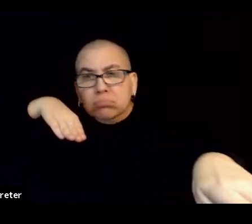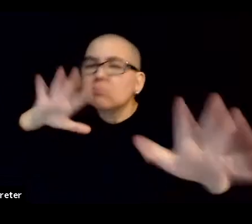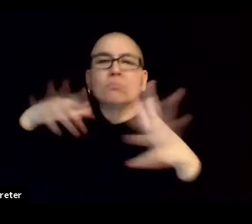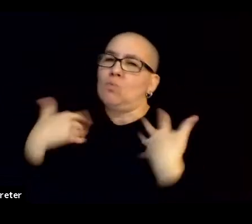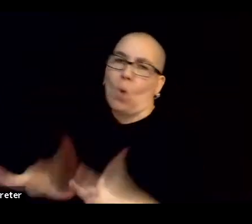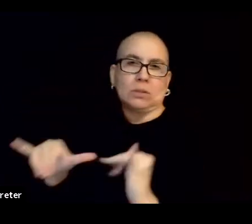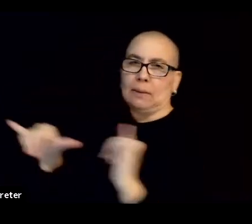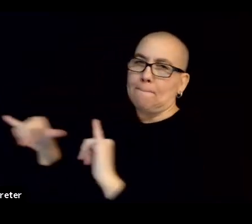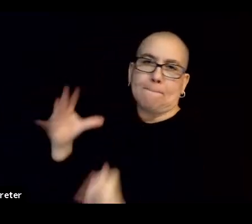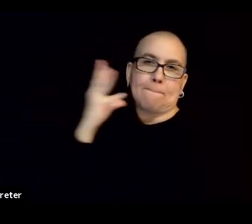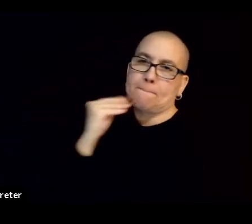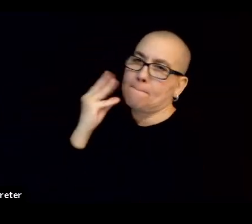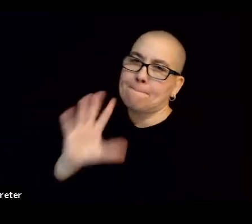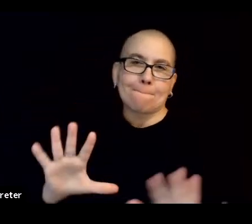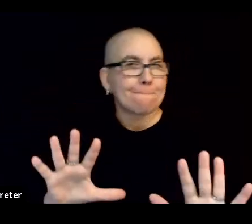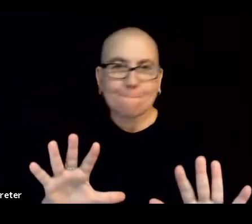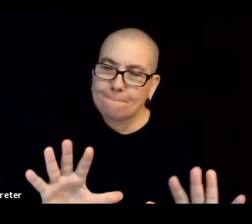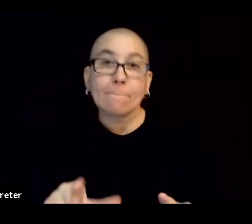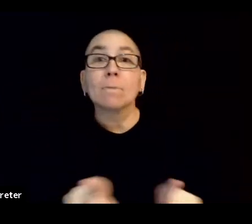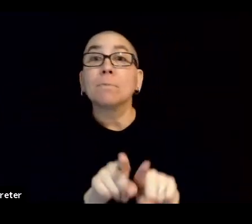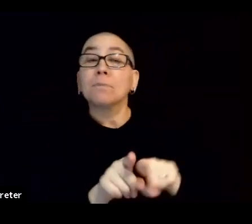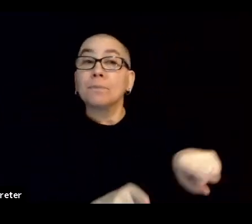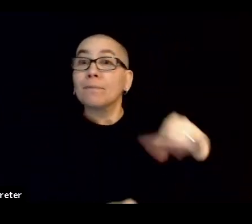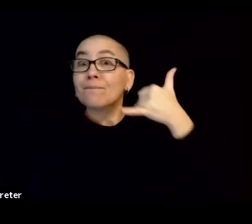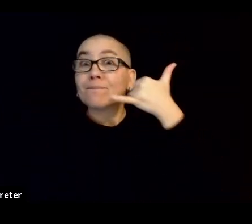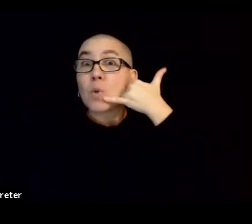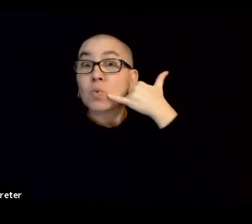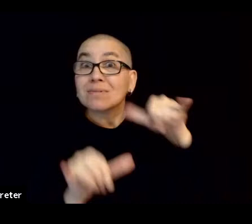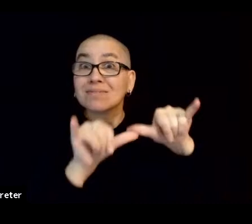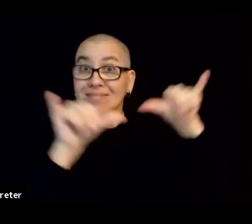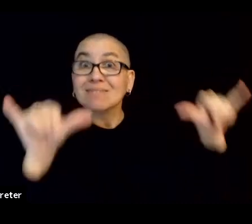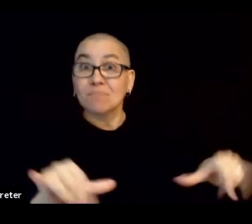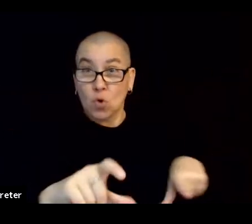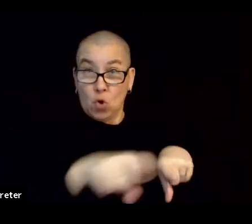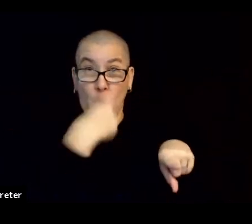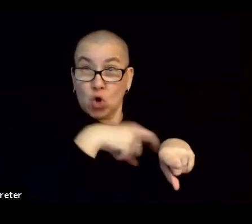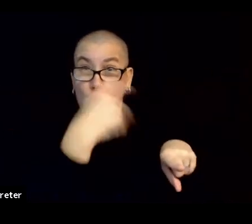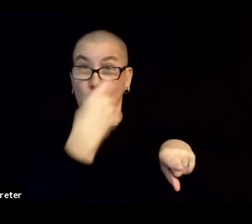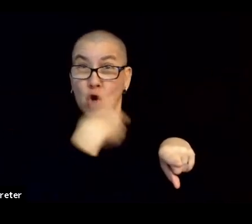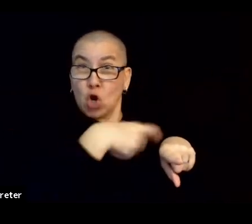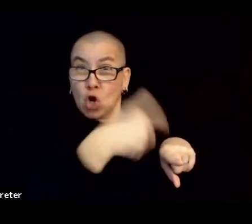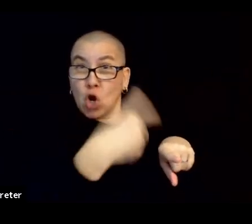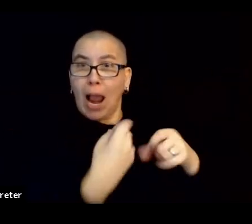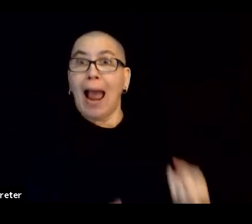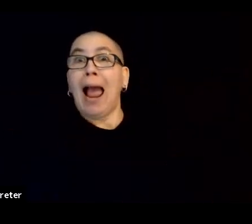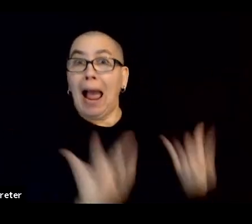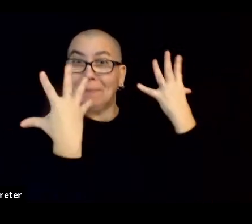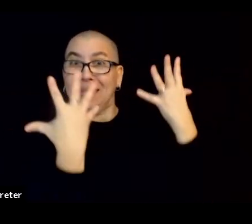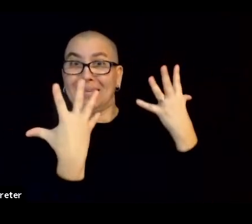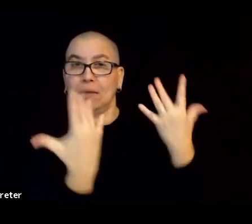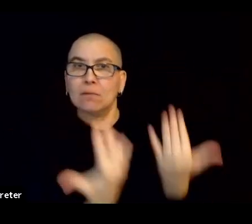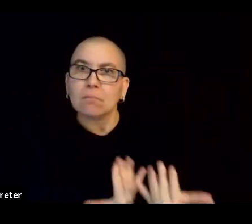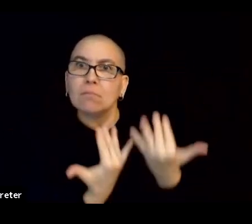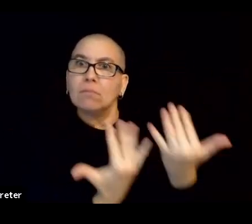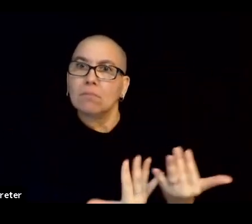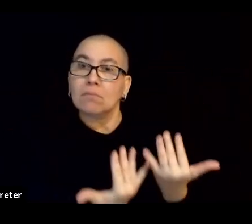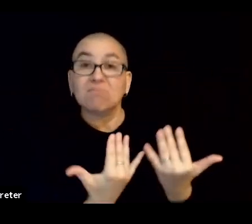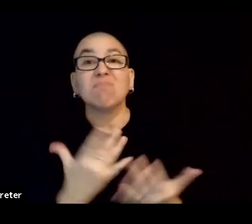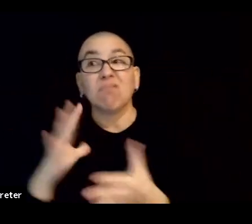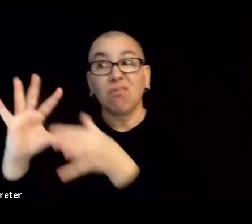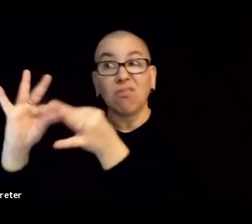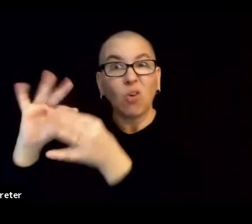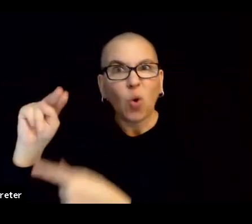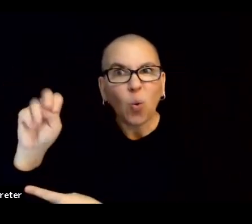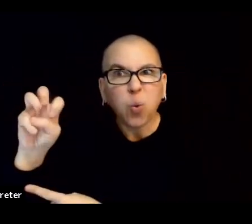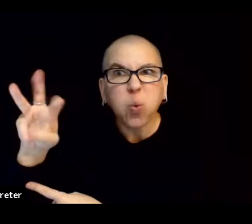asked them how many could be on. I did bring this up to note that there are some news organizations that refresh our website 90 times a minute to